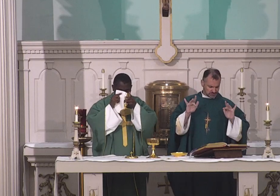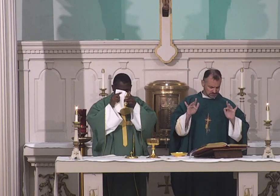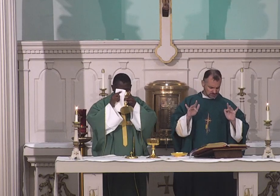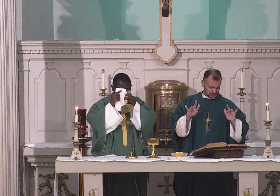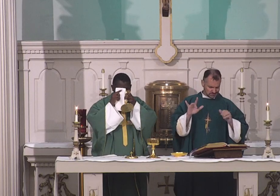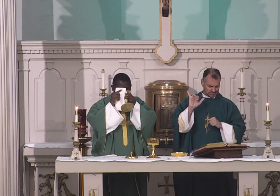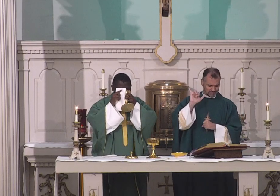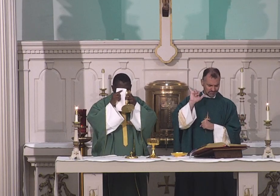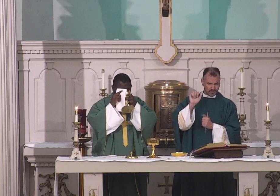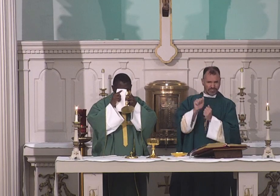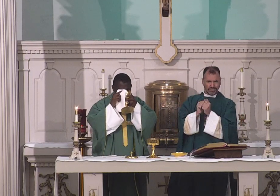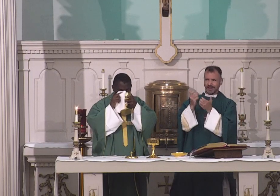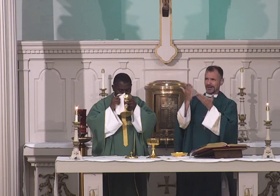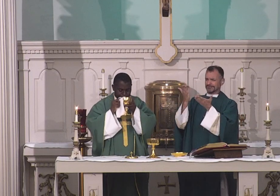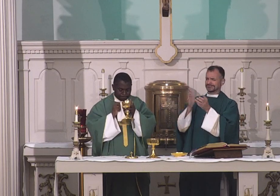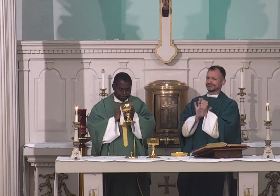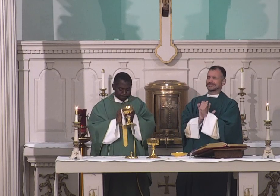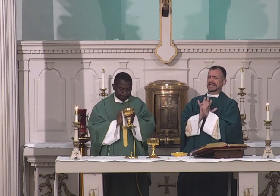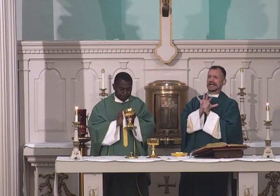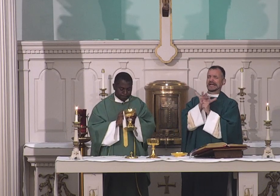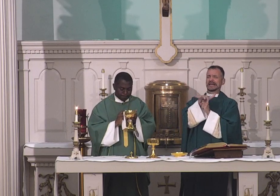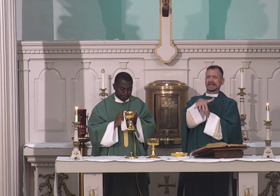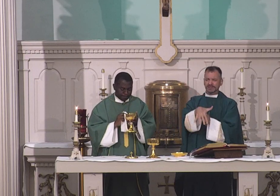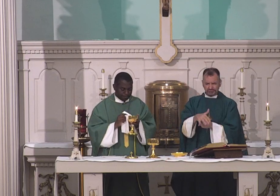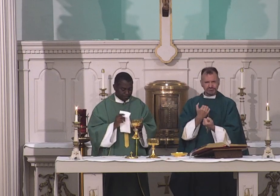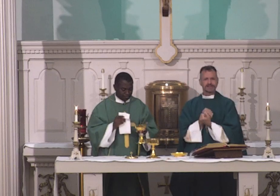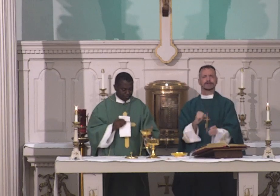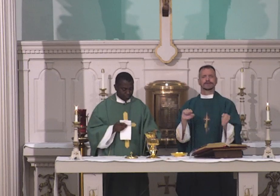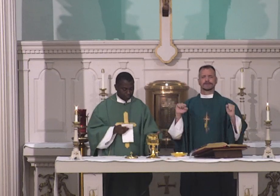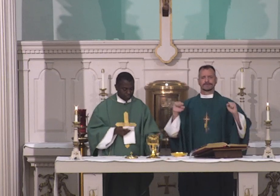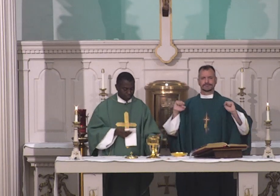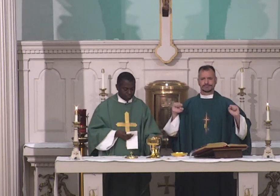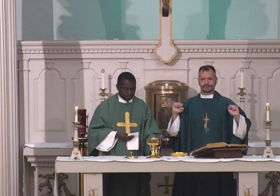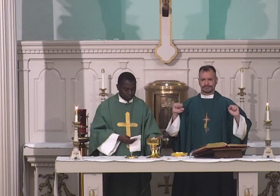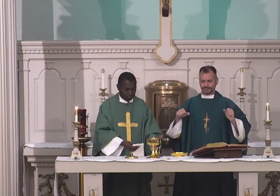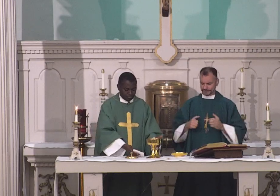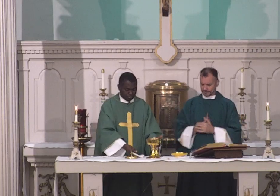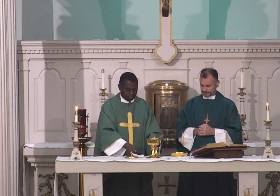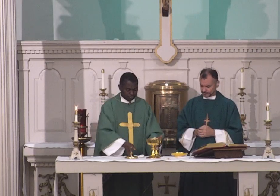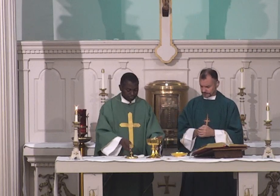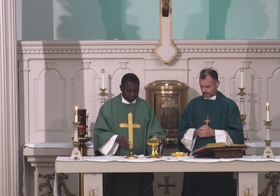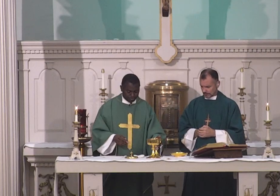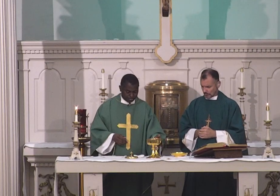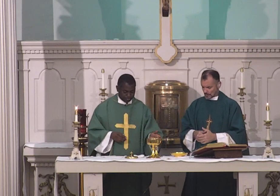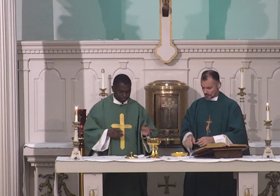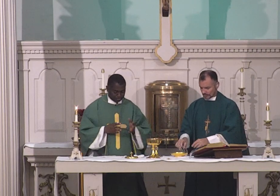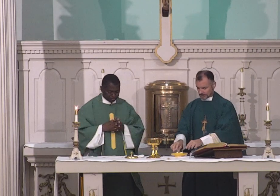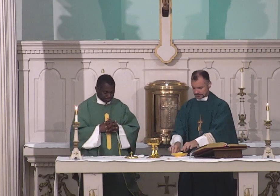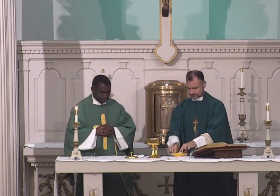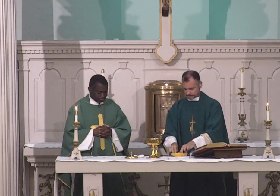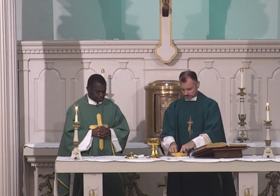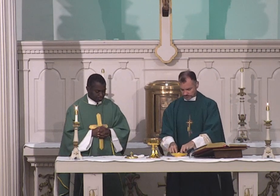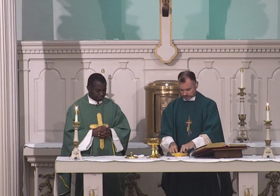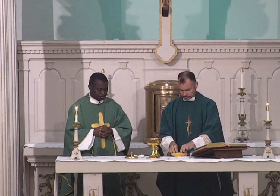With the Lord there is mercy. In him is plentiful redemption.